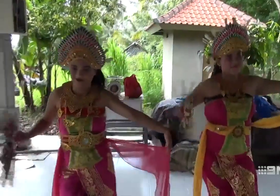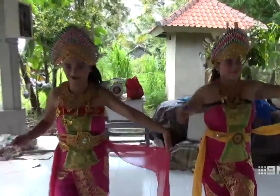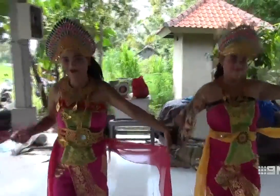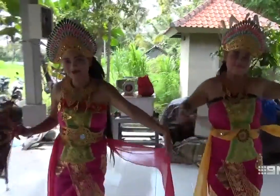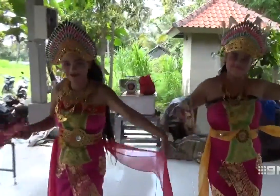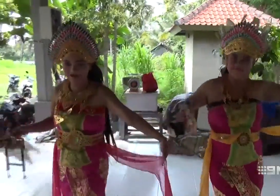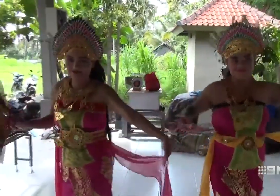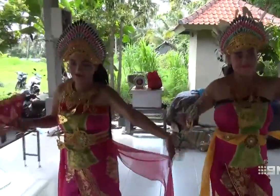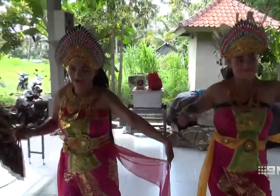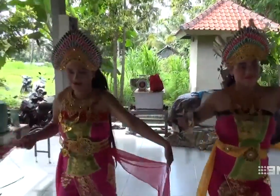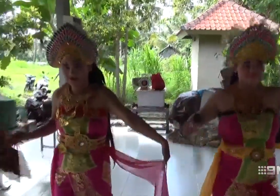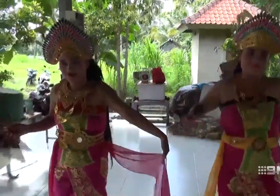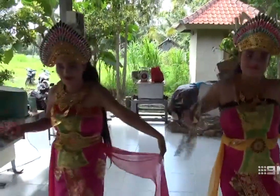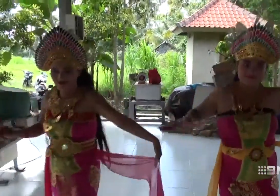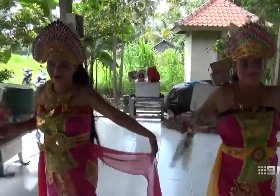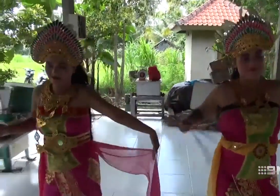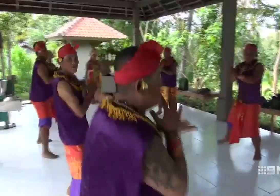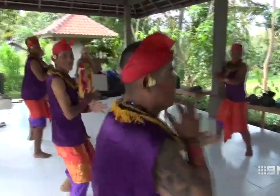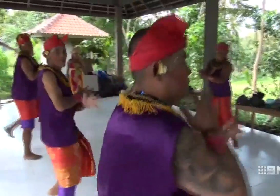The performance troupe keeps in sync.